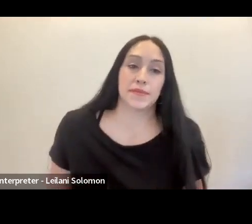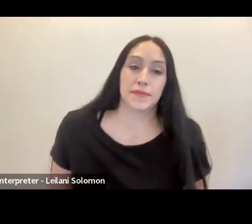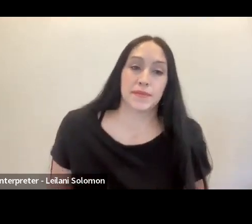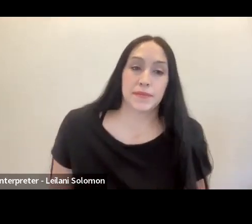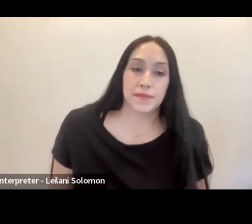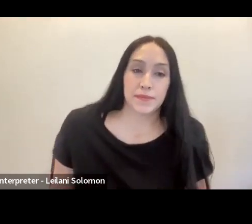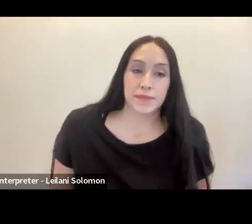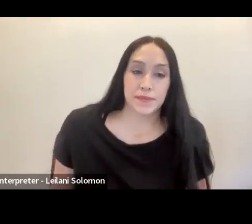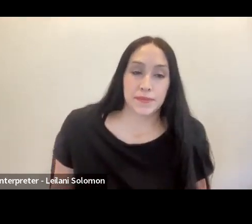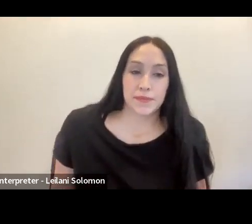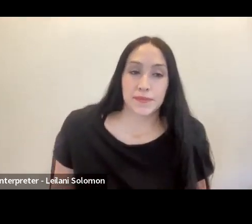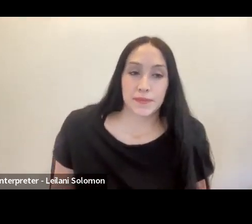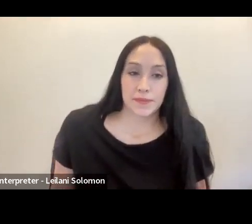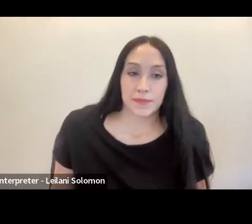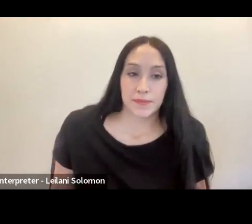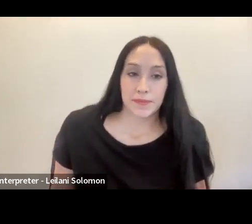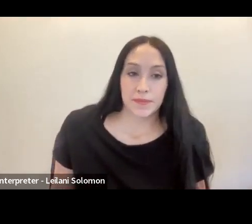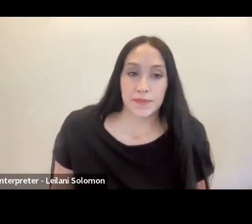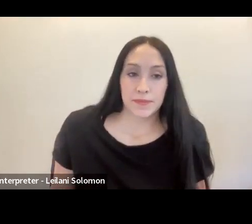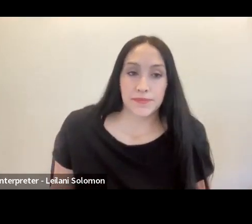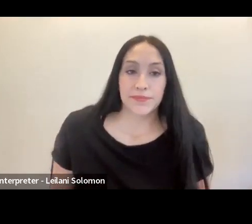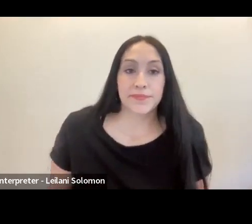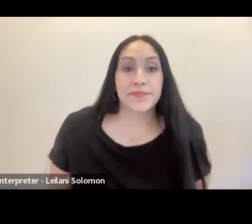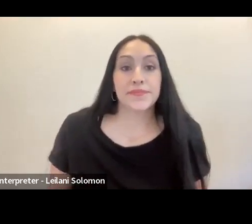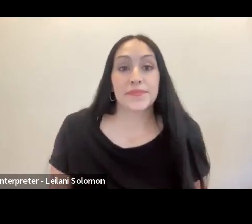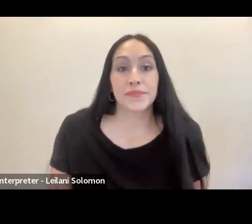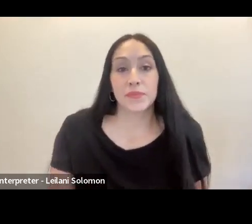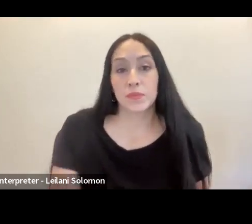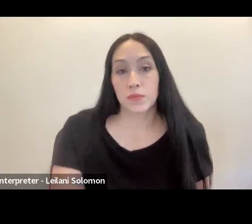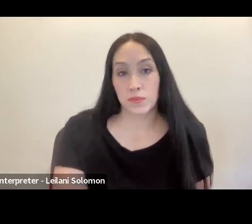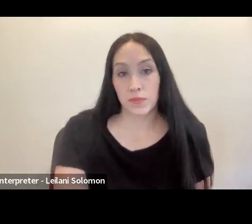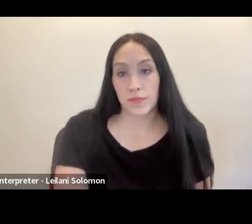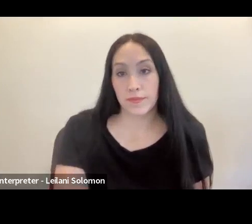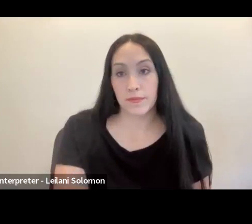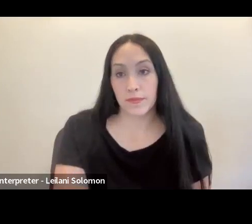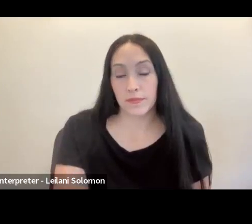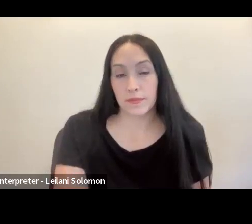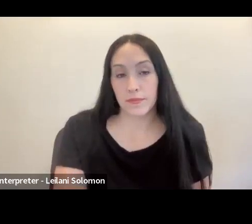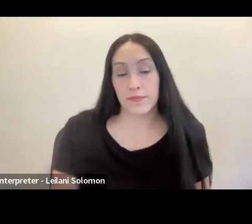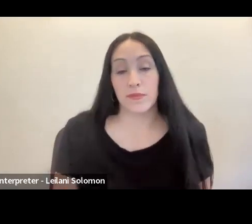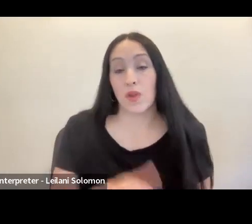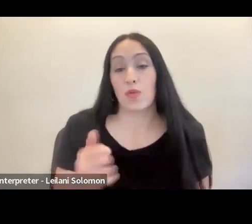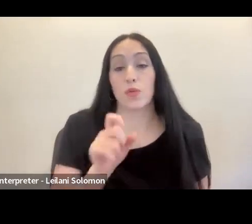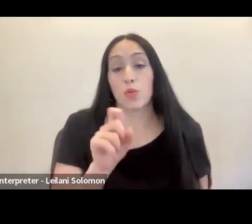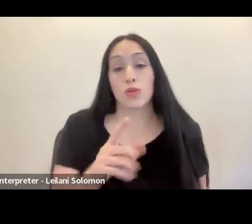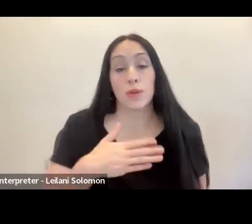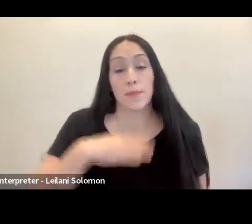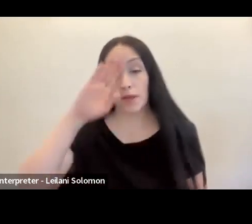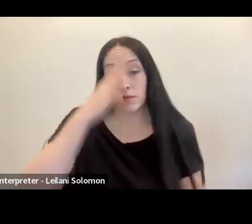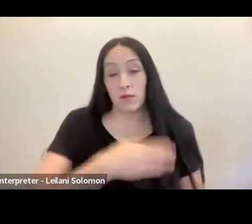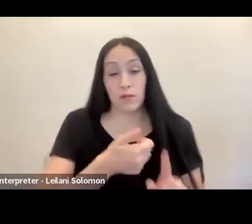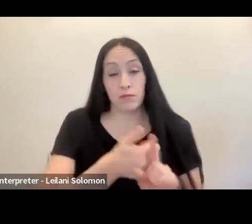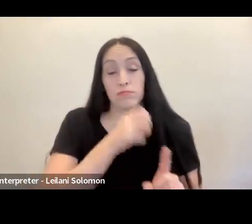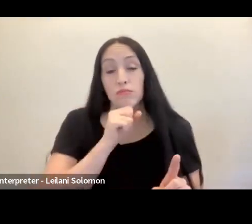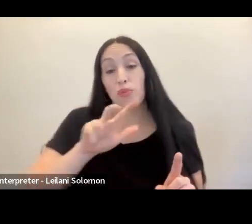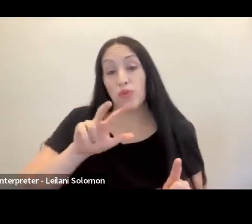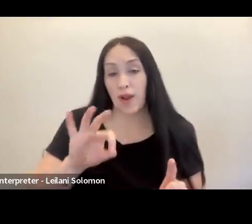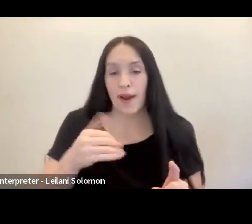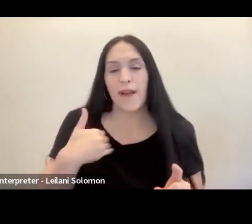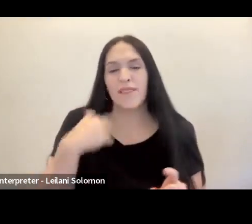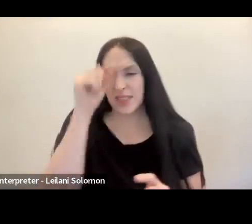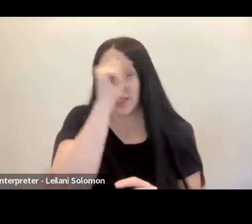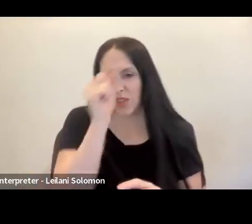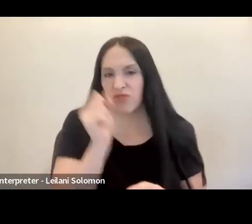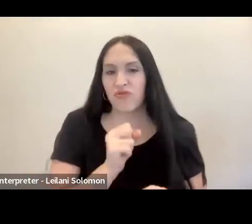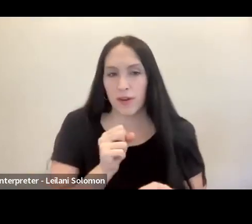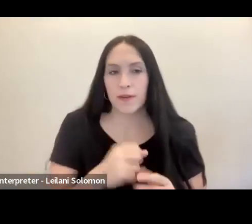All right, here's another question. My 39-year-old son has schizophrenia and